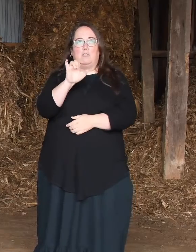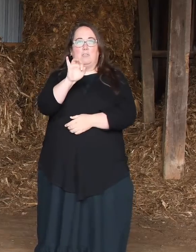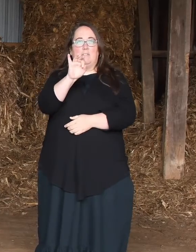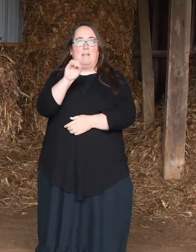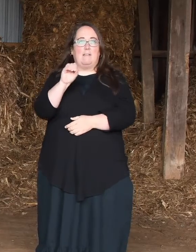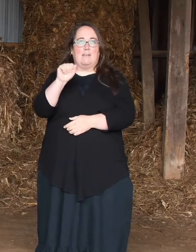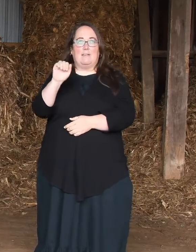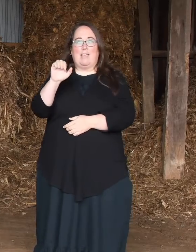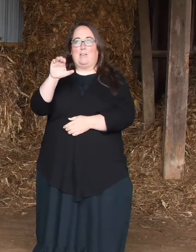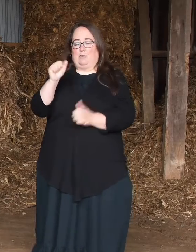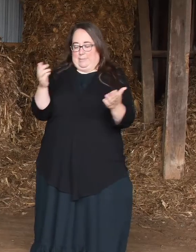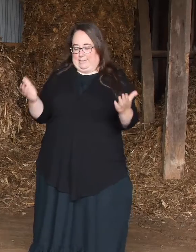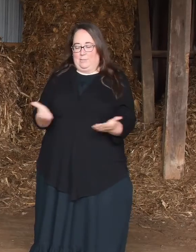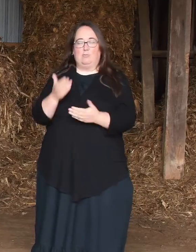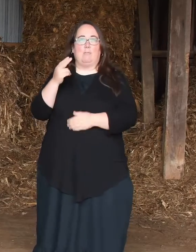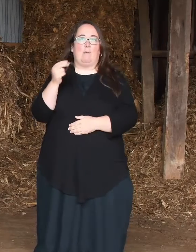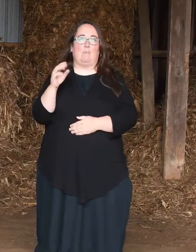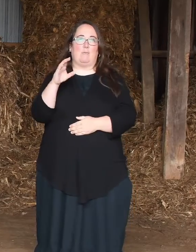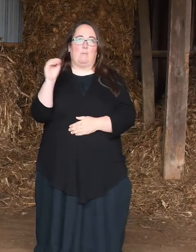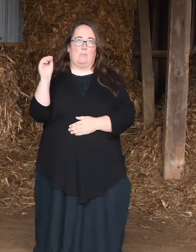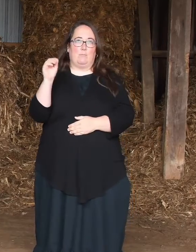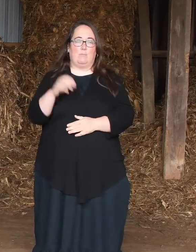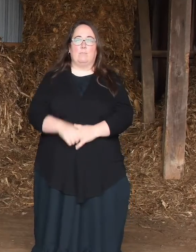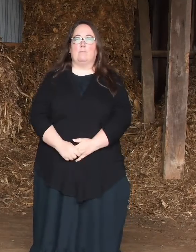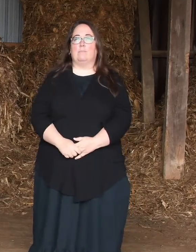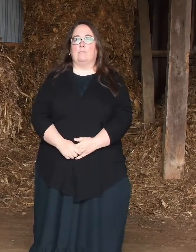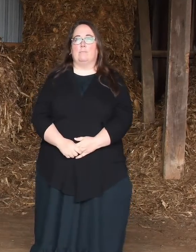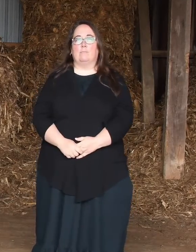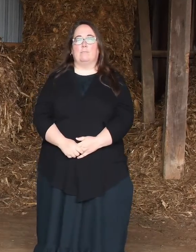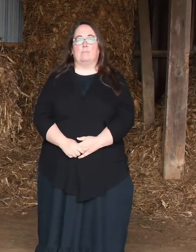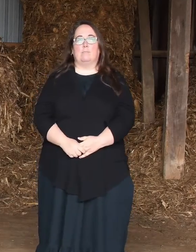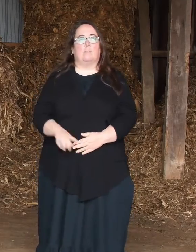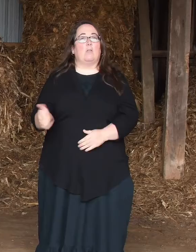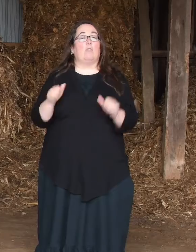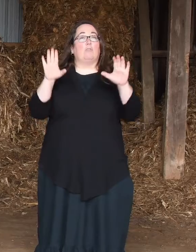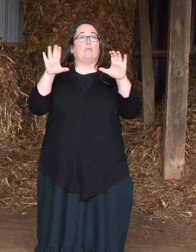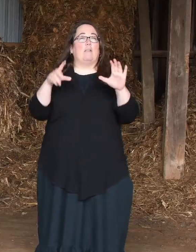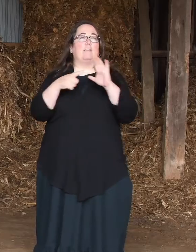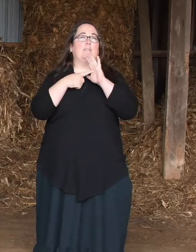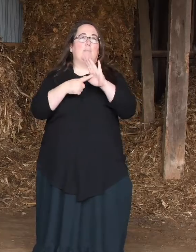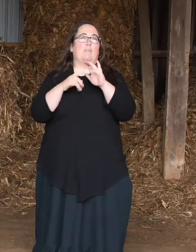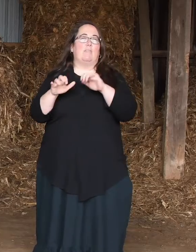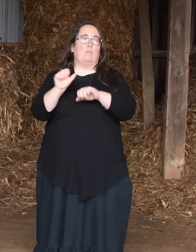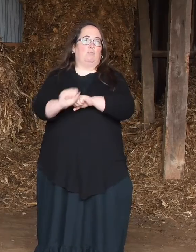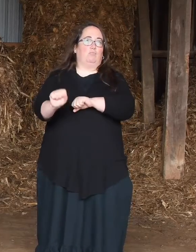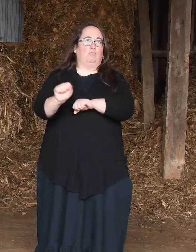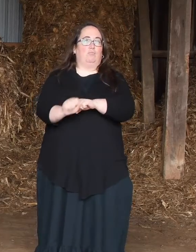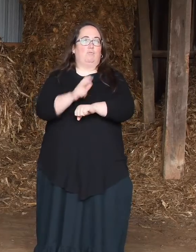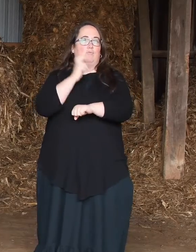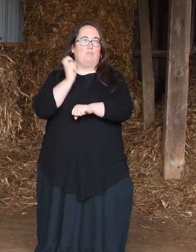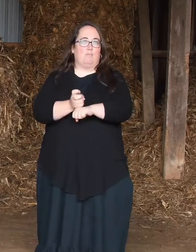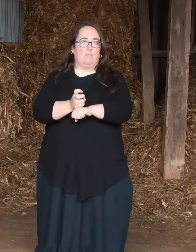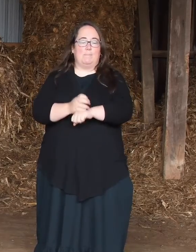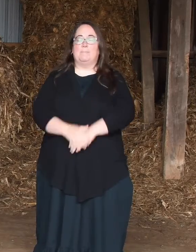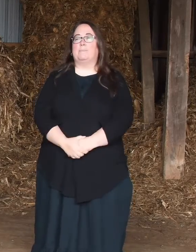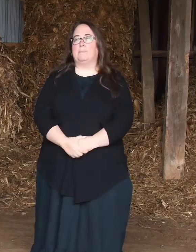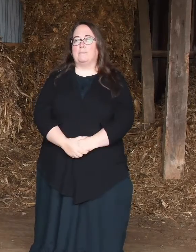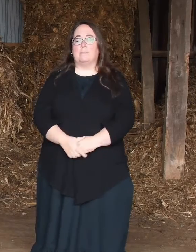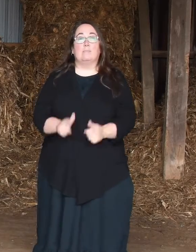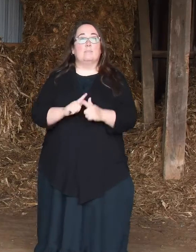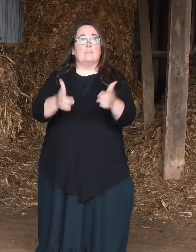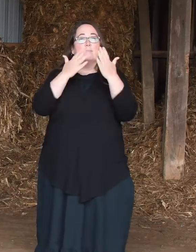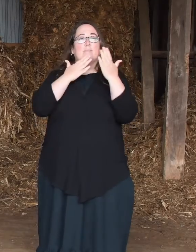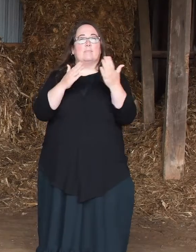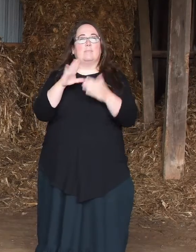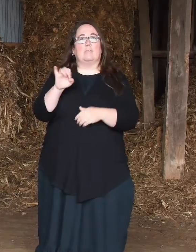22,890 acres in Howard County. This is another great example of their hard work. I would also like to